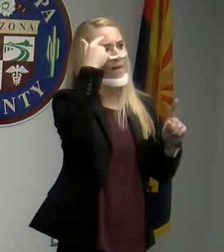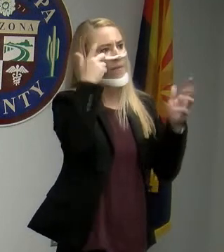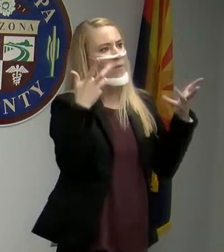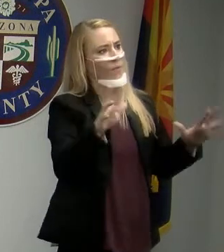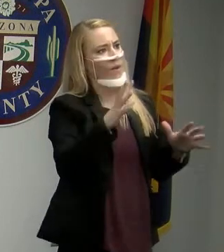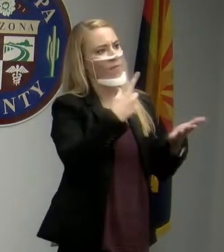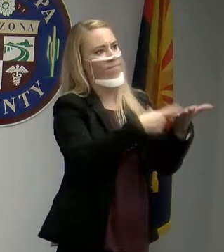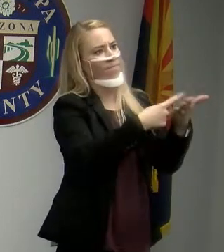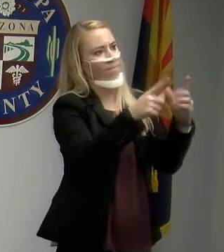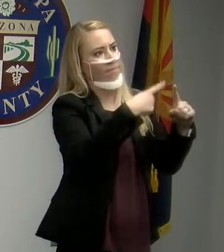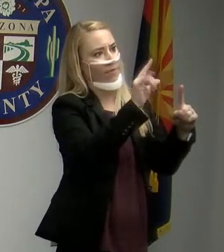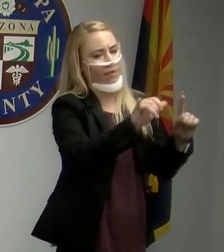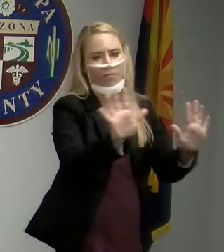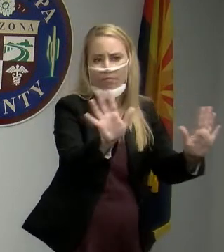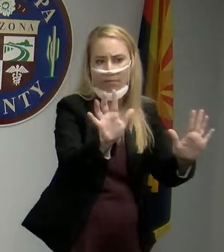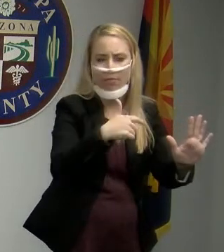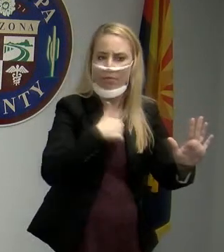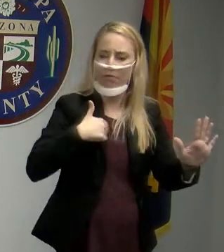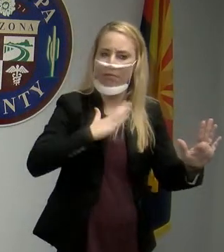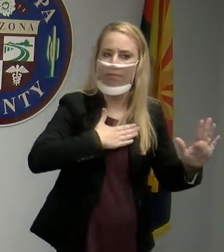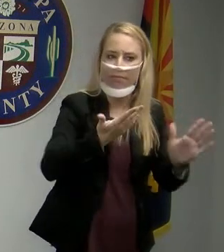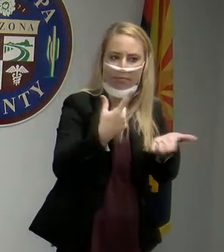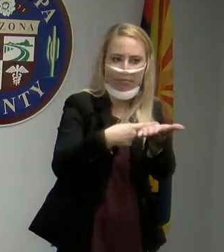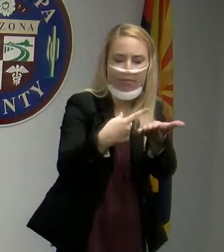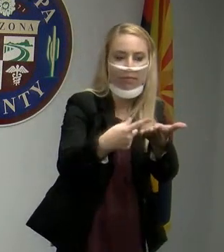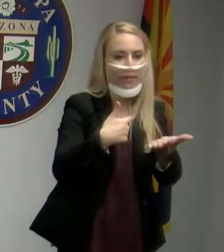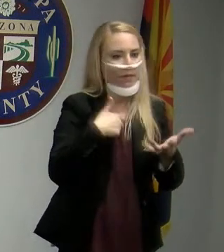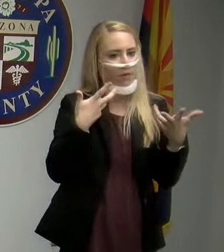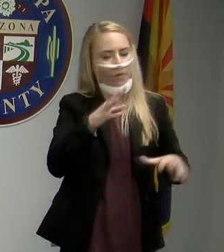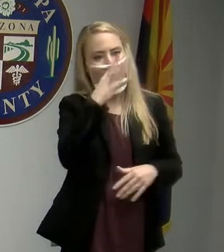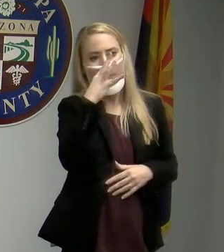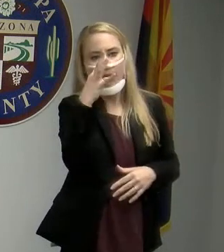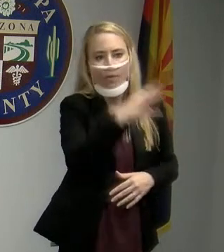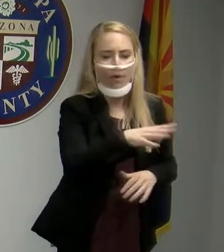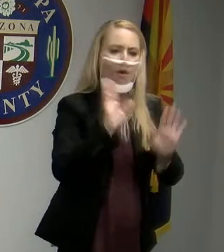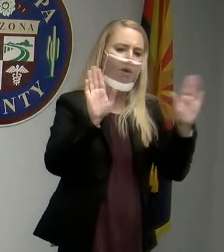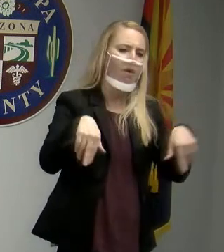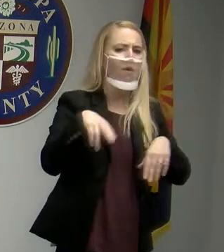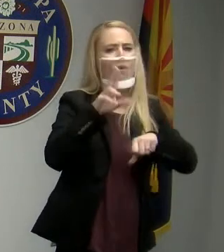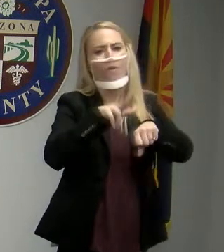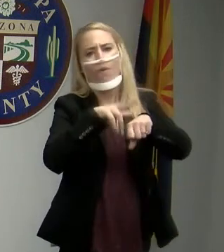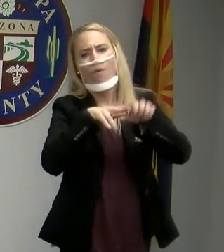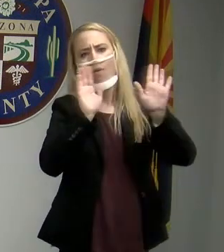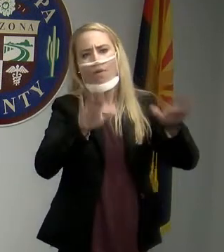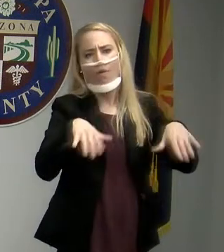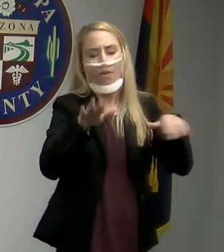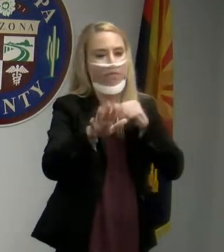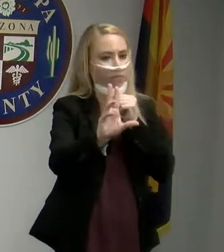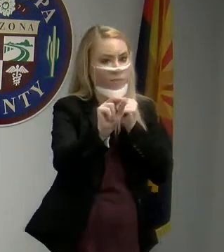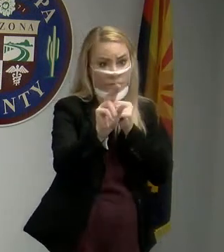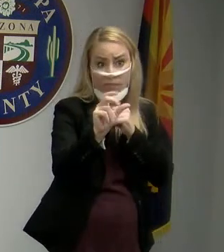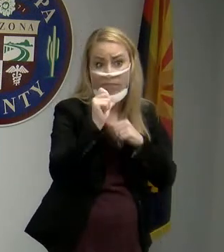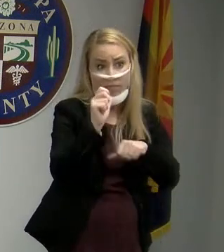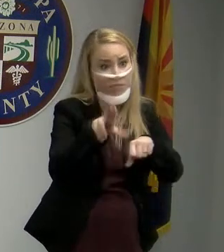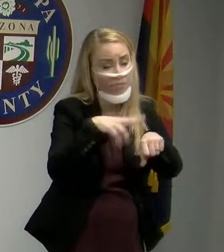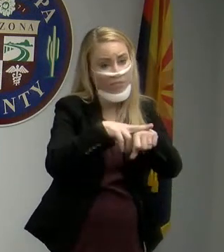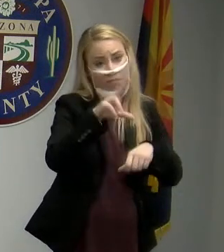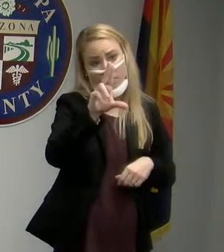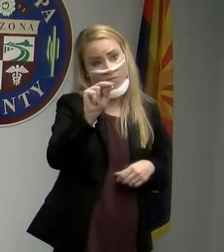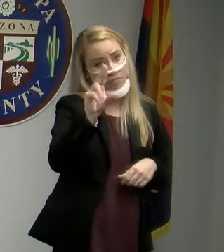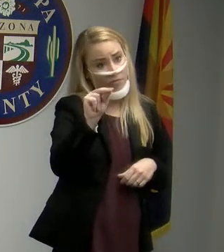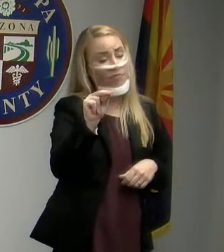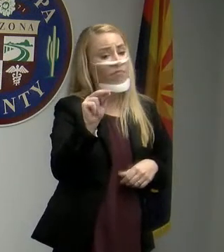this. I certainly don't want to pretend that this is normal either. This is not normal, what we're dealing with right now.